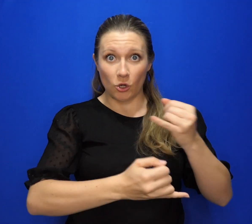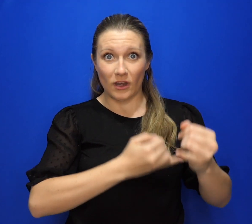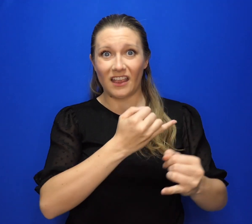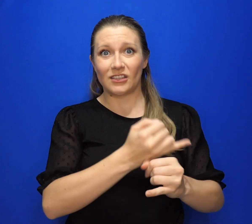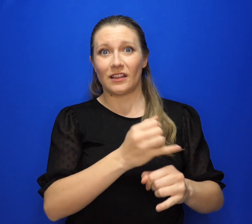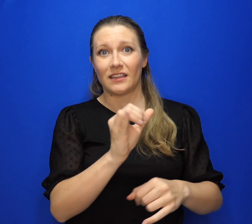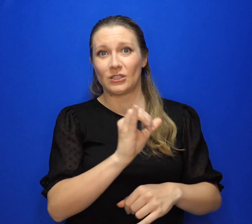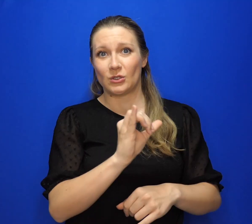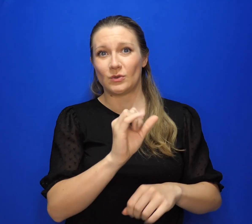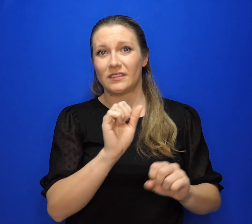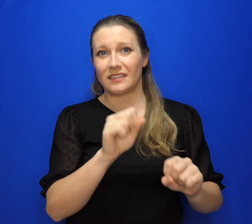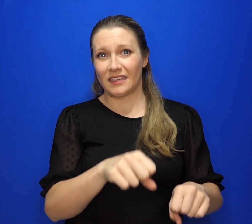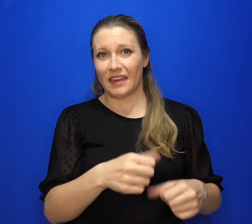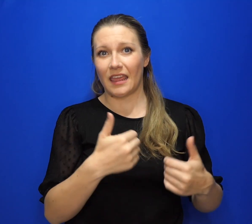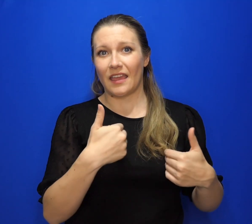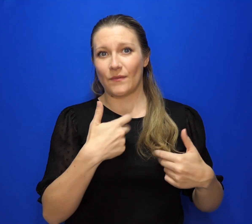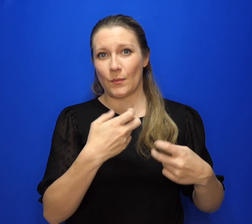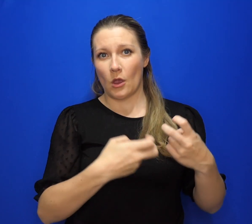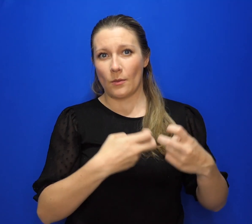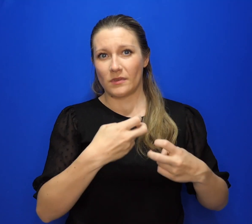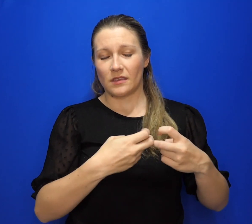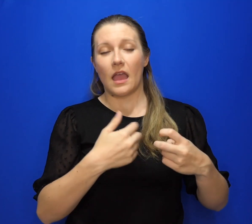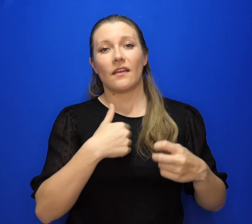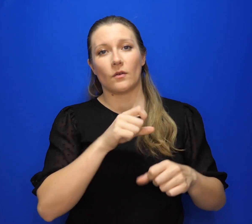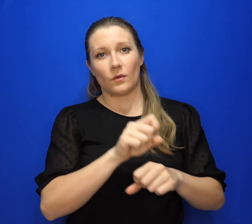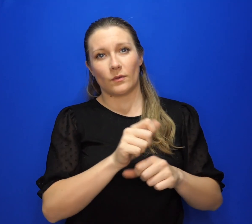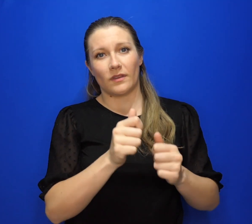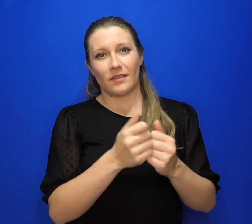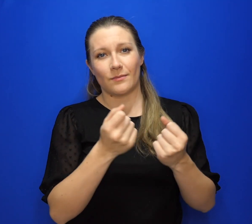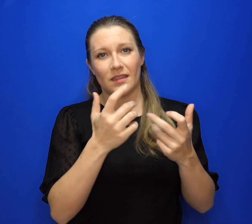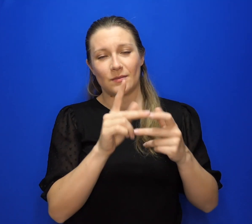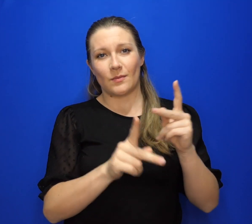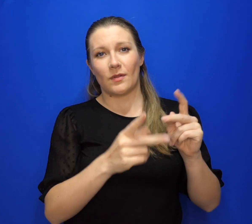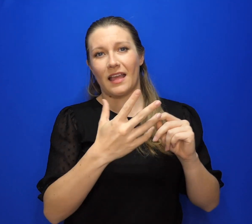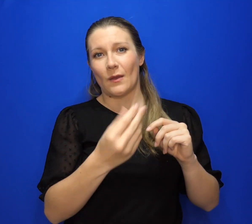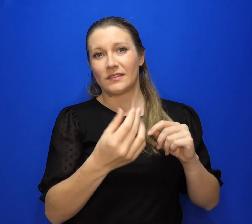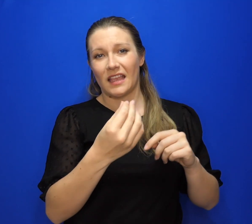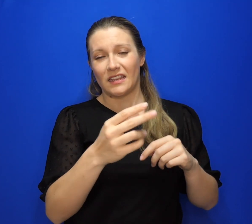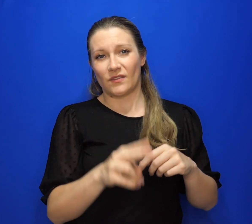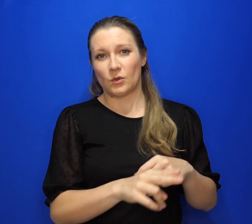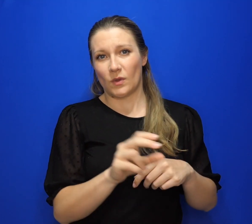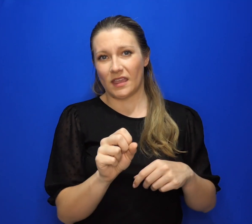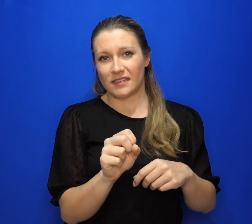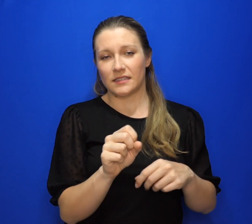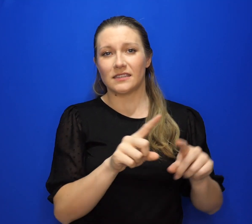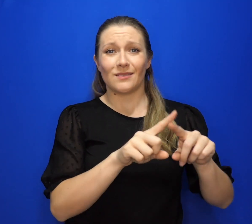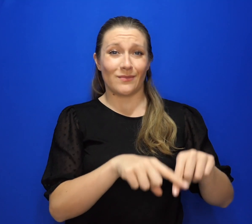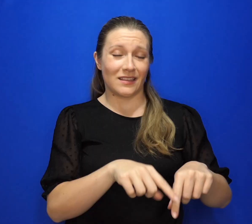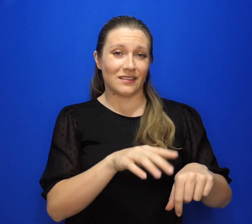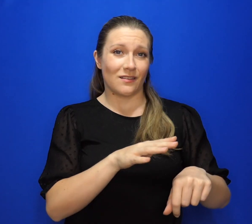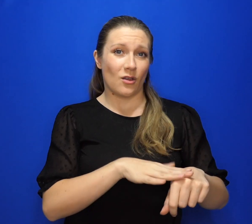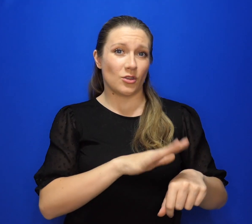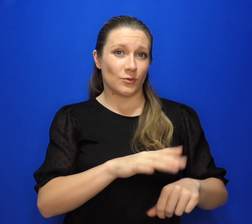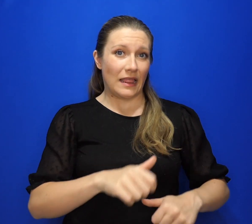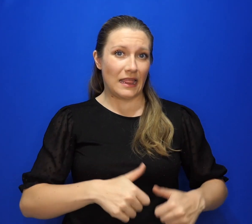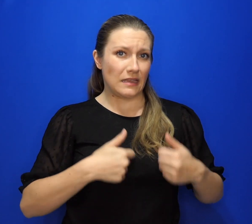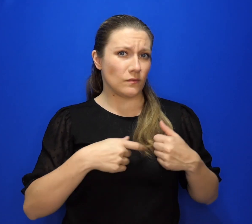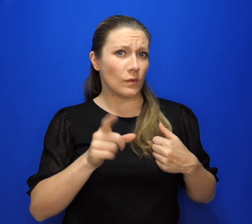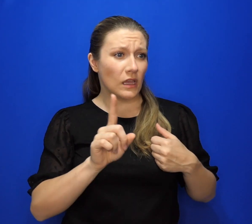be an issue too, having worked with a lot of people outside of the US. Depending on where you live and what you have access to and